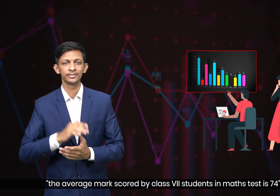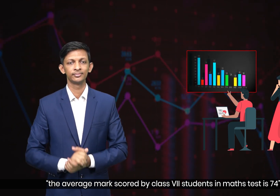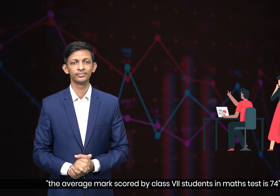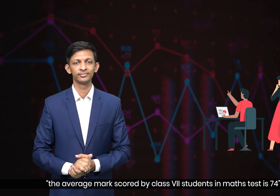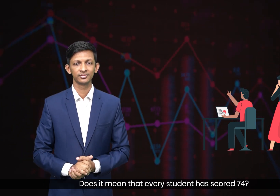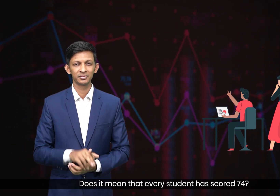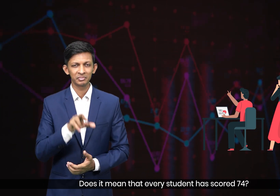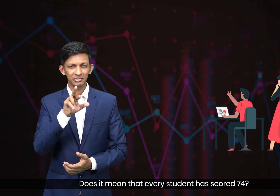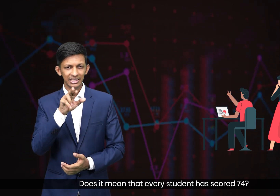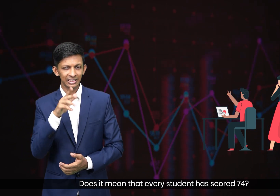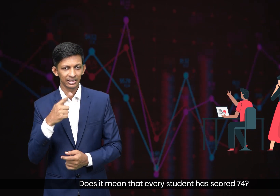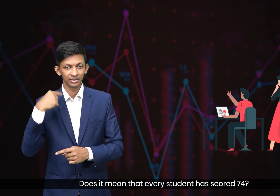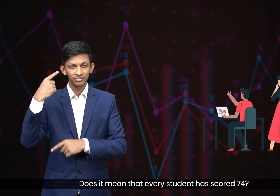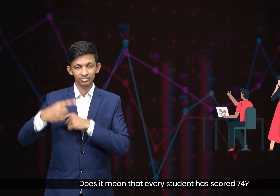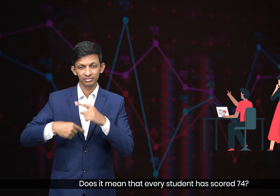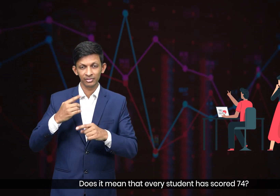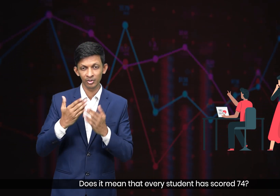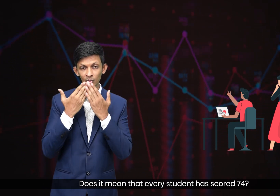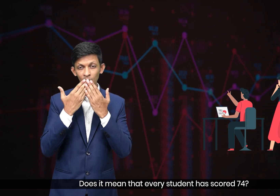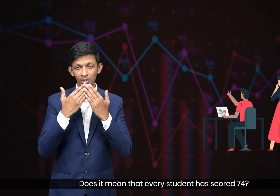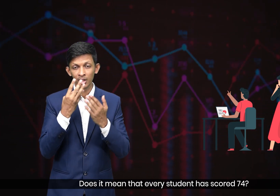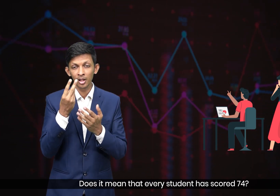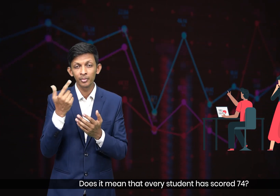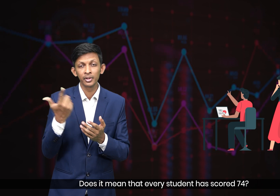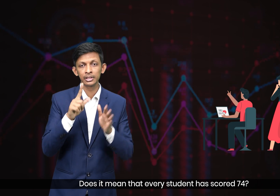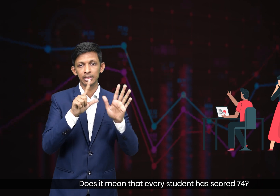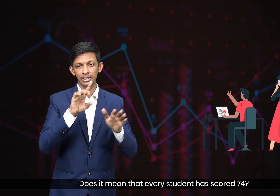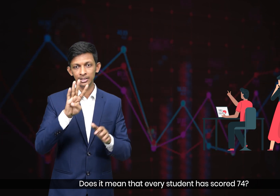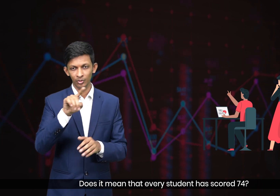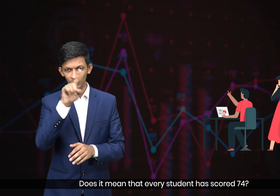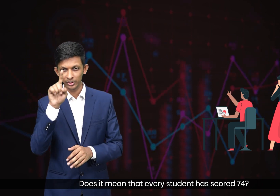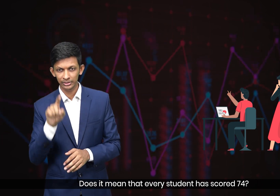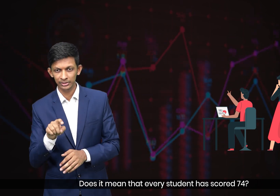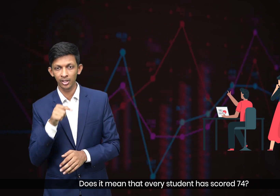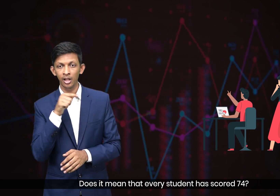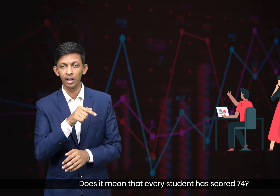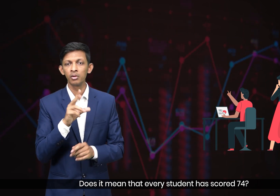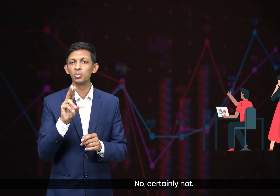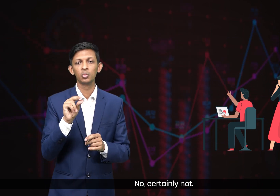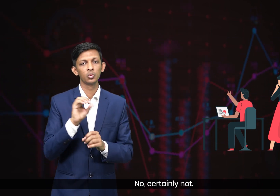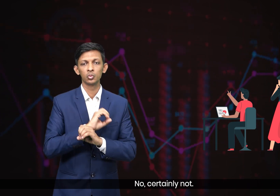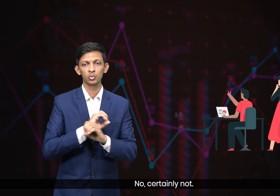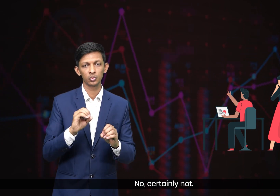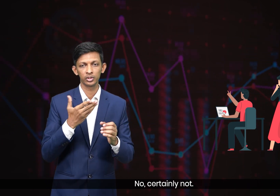74. Does it mean that every student has scored 74? No, certainly